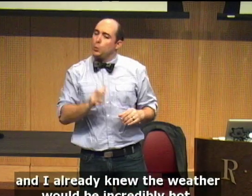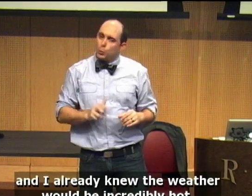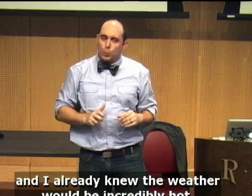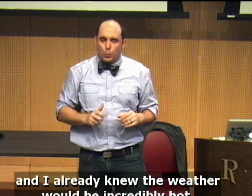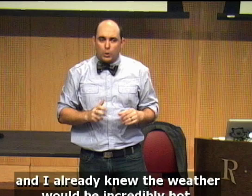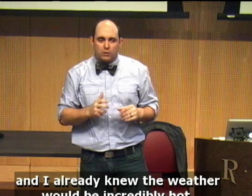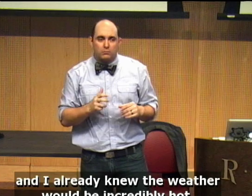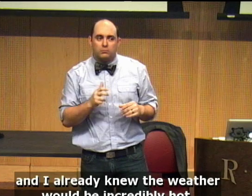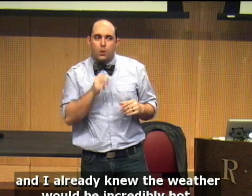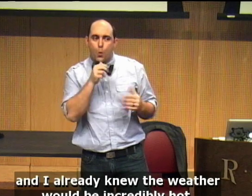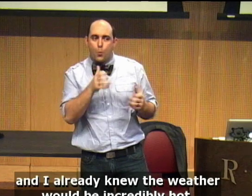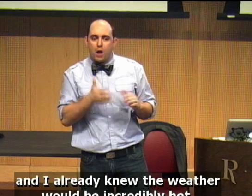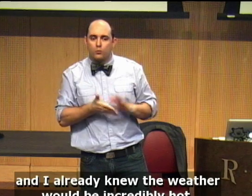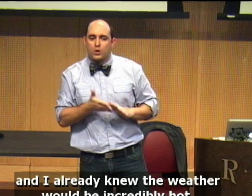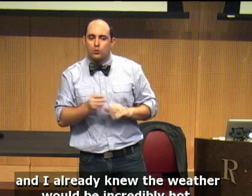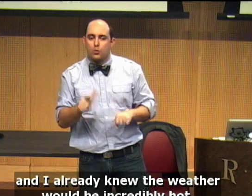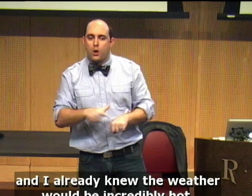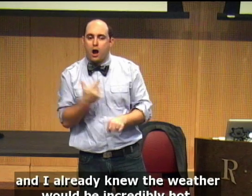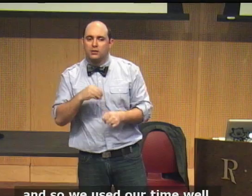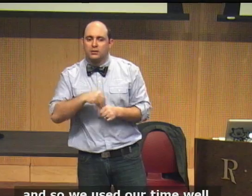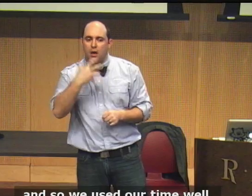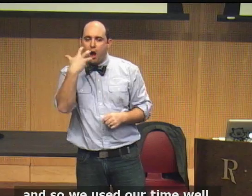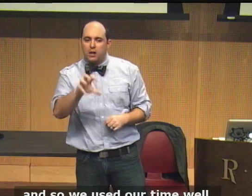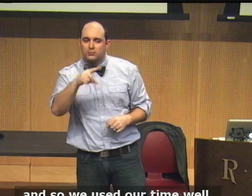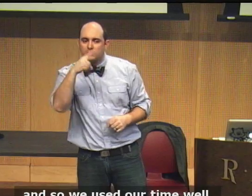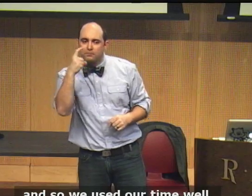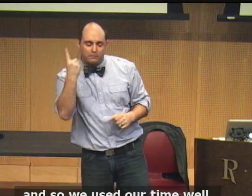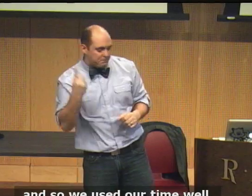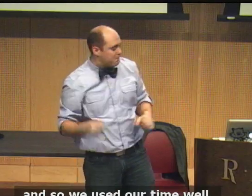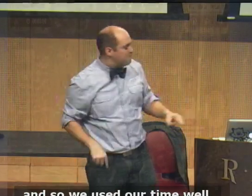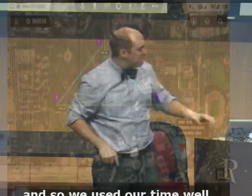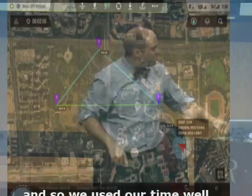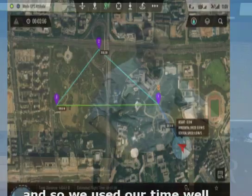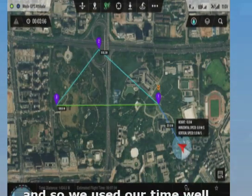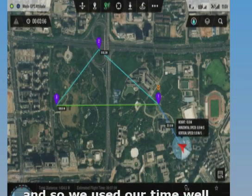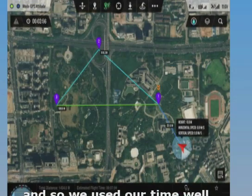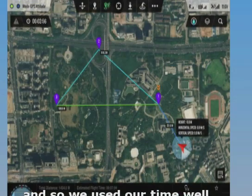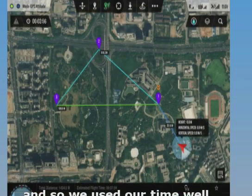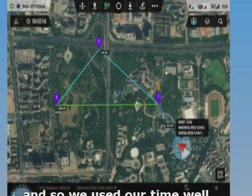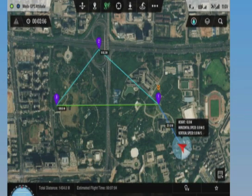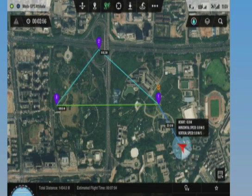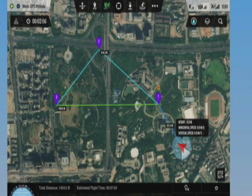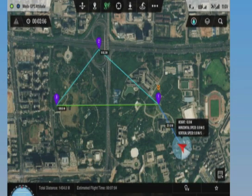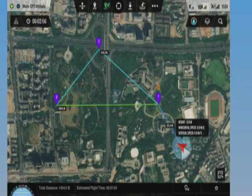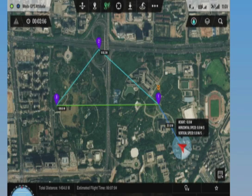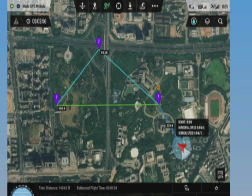be incredibly hot, and so we used our time well.